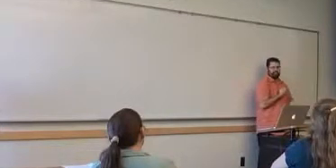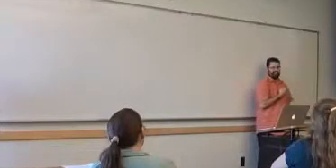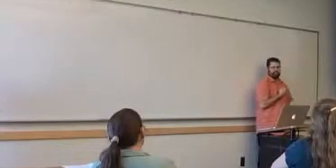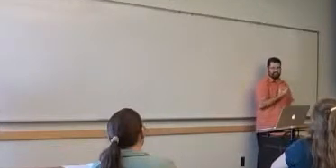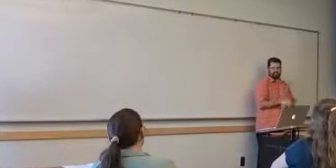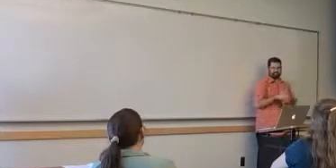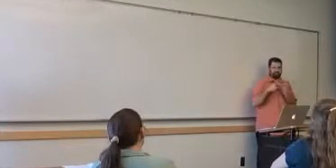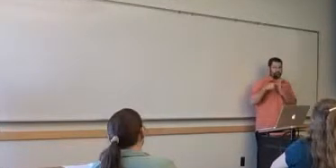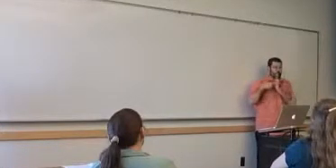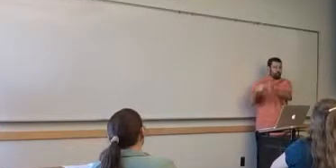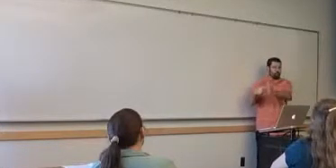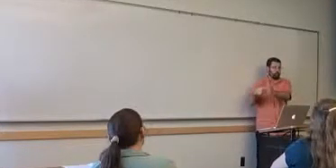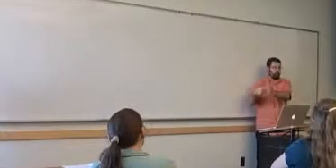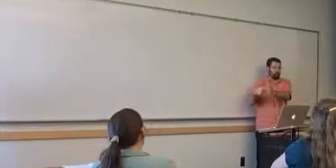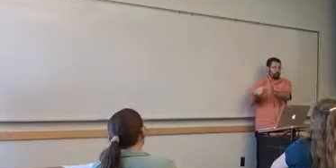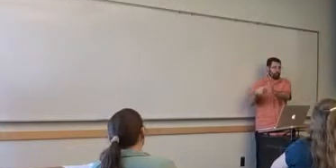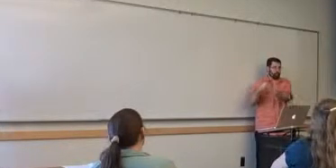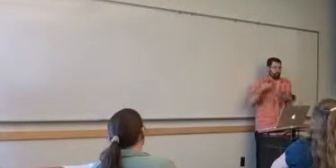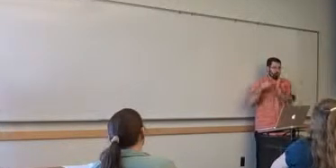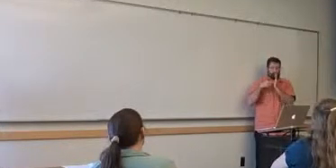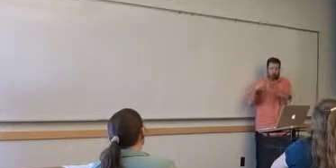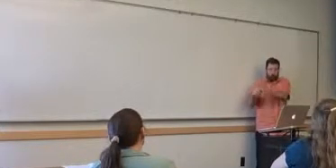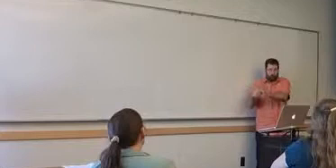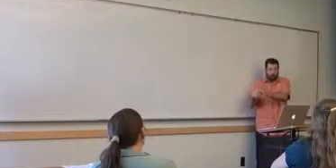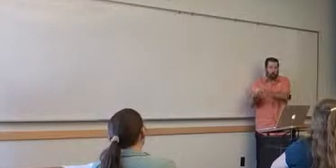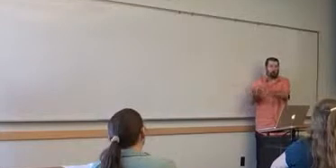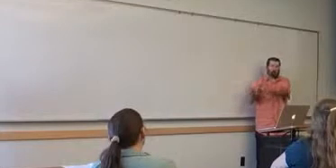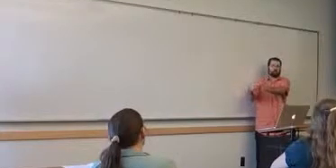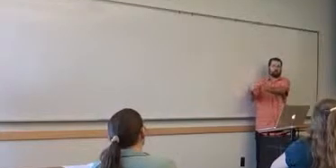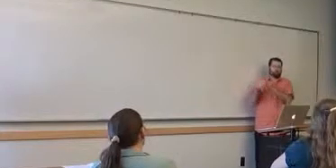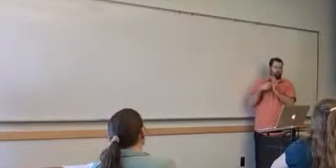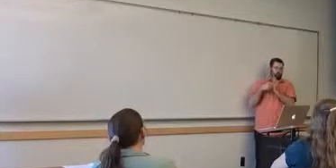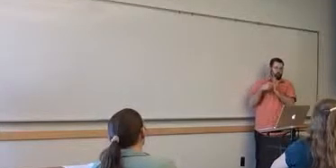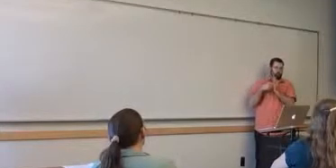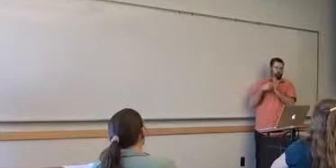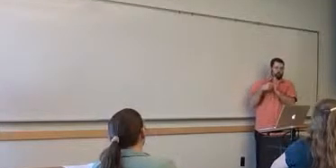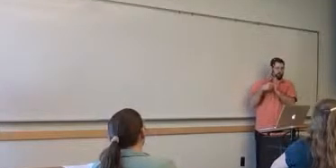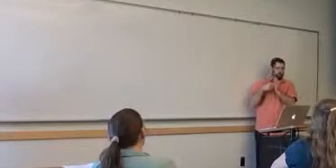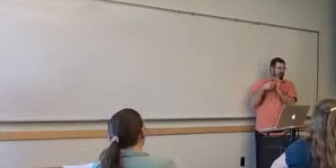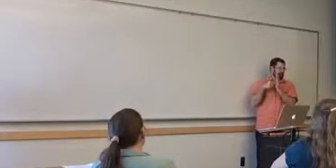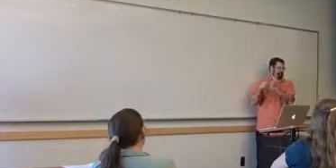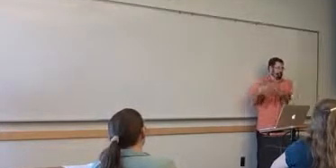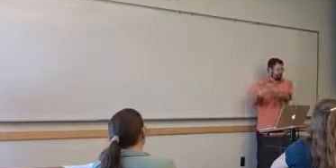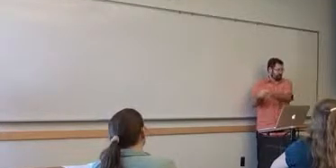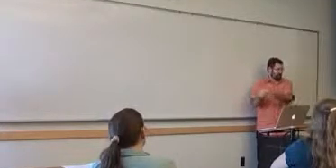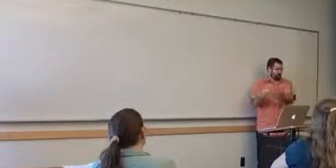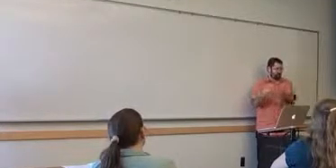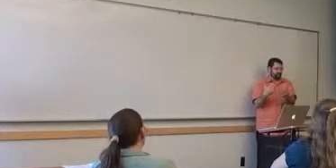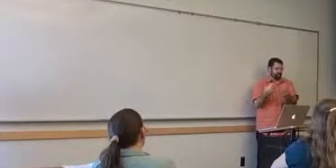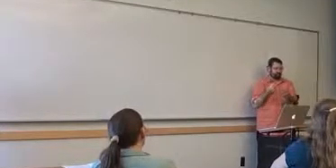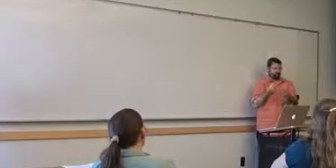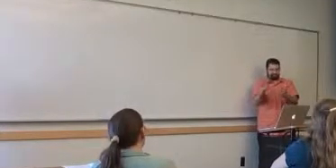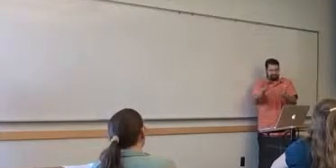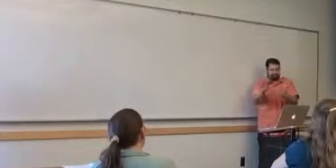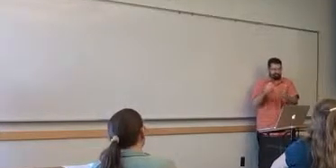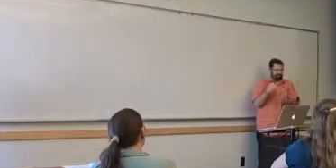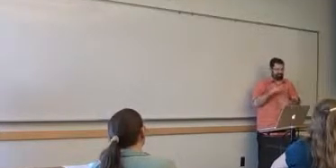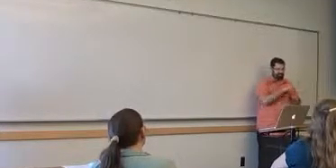mother. And then the mother hands it to someone else and hands it to me. So I'm showing what's happening. Even the word show, I can show towards someone or they can show